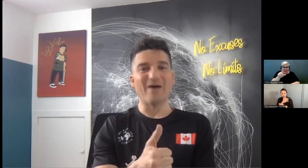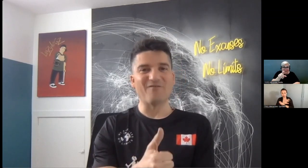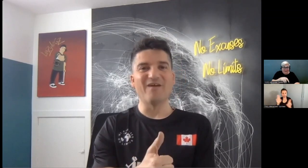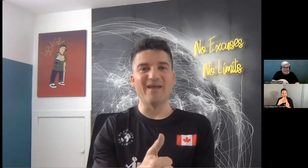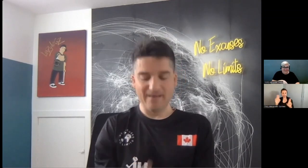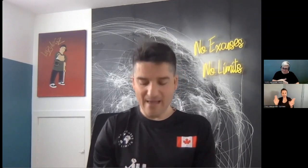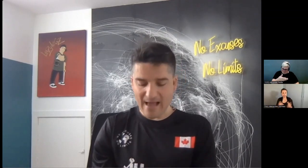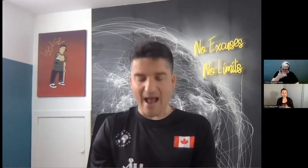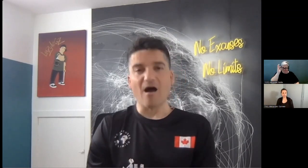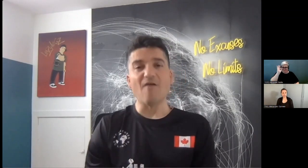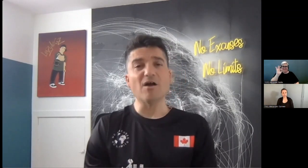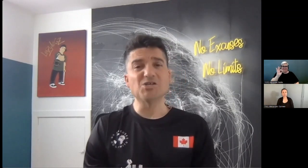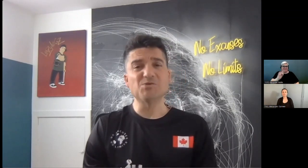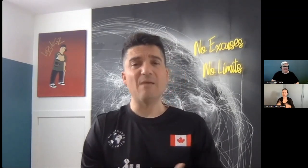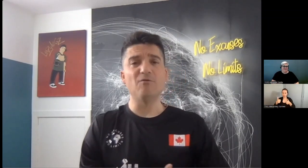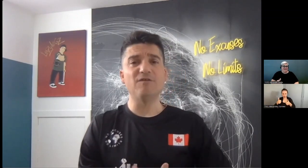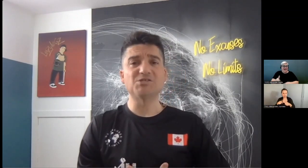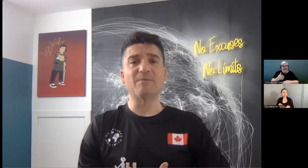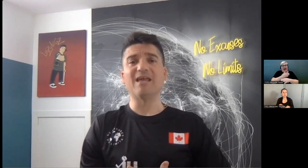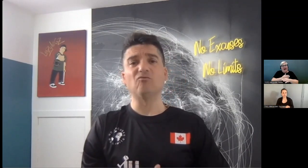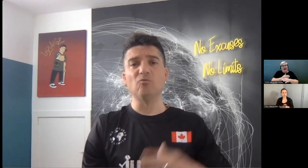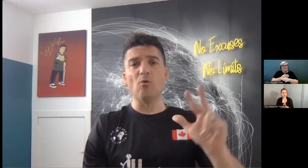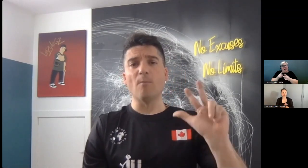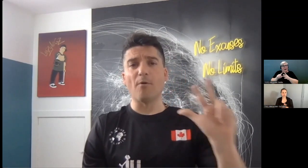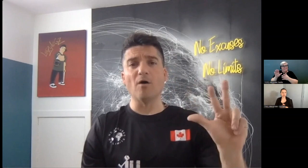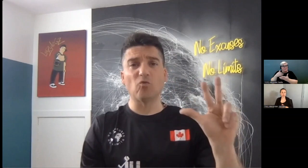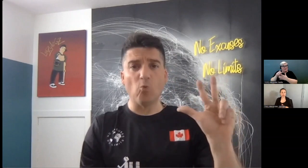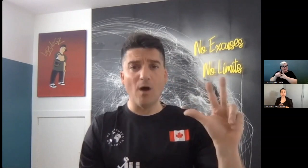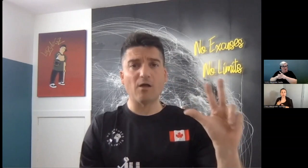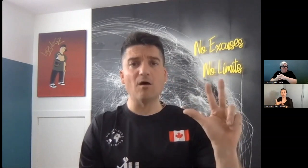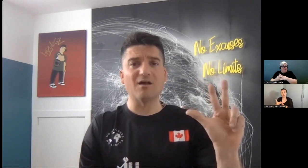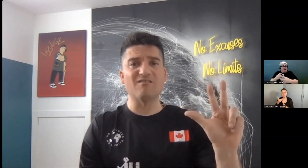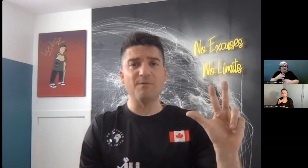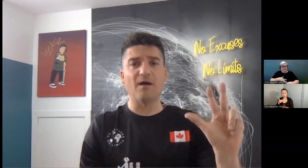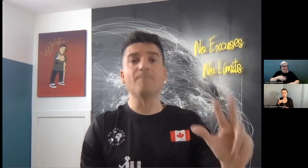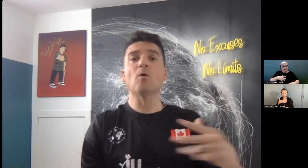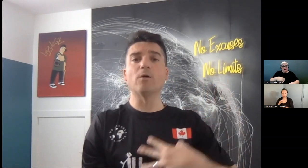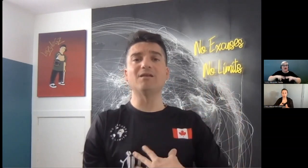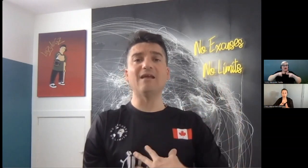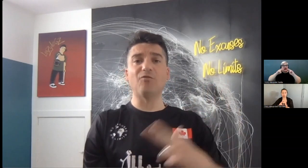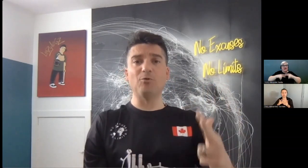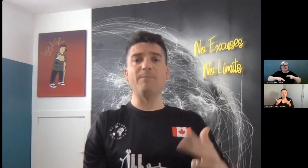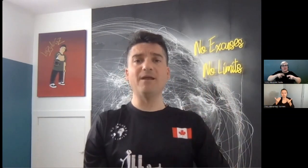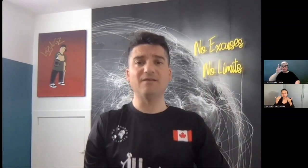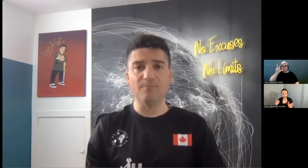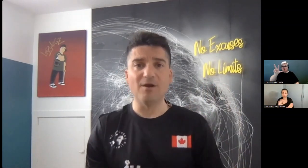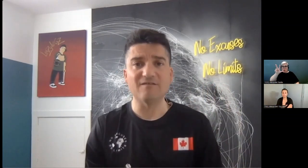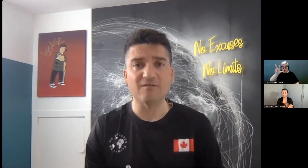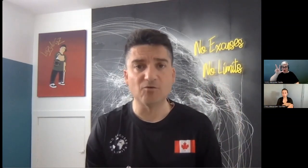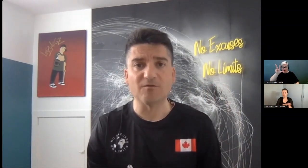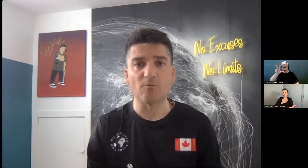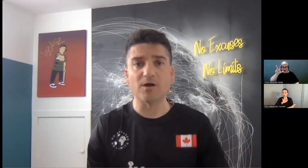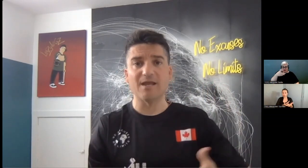ready? Okay. And so before putting on the music,